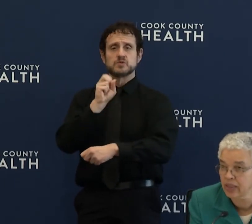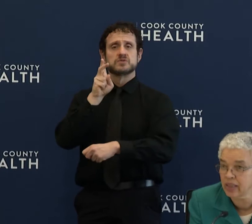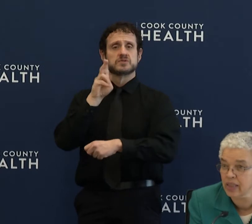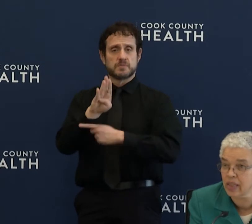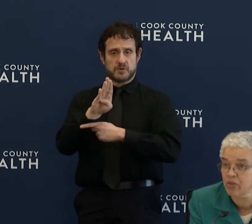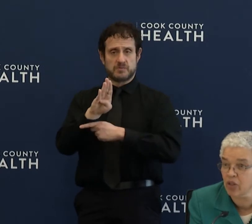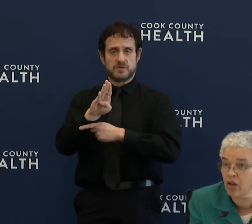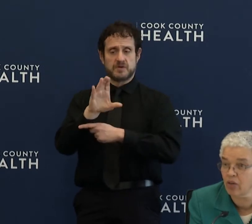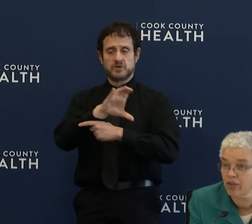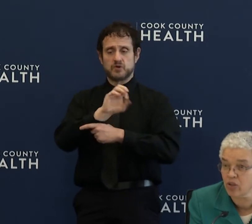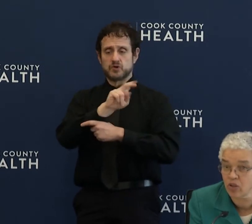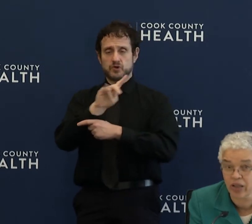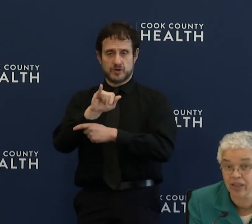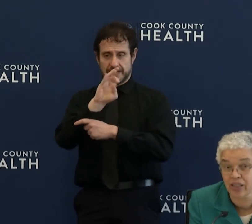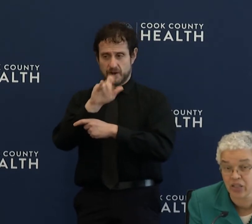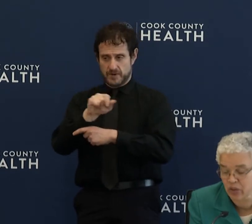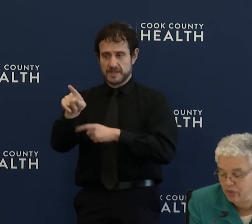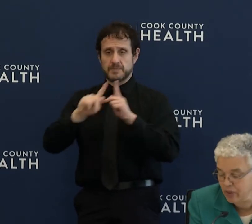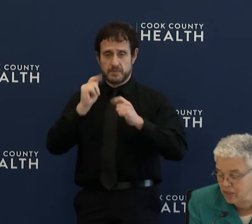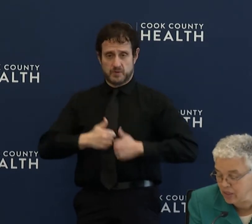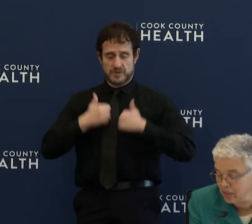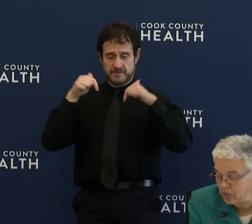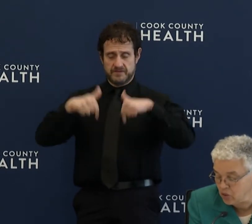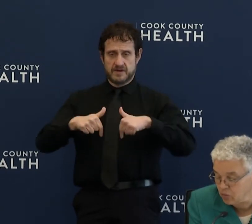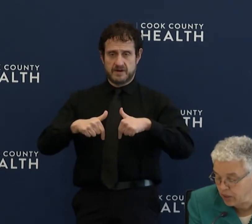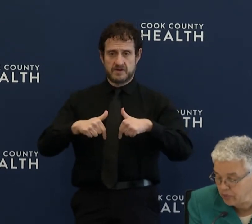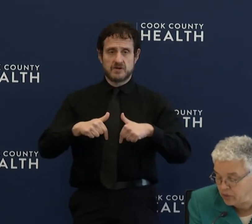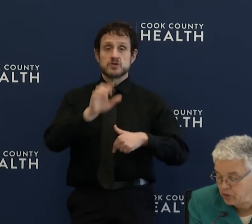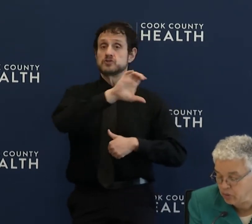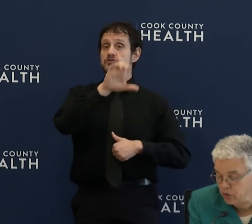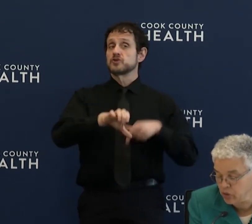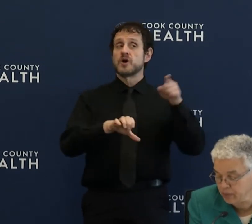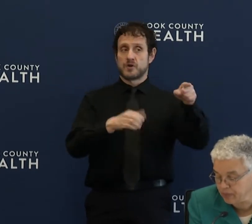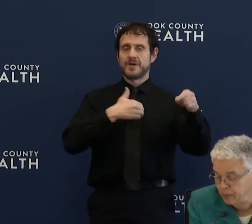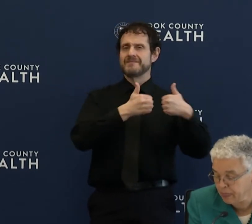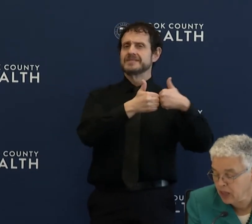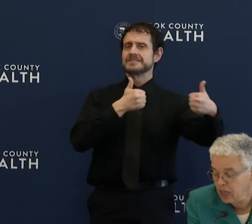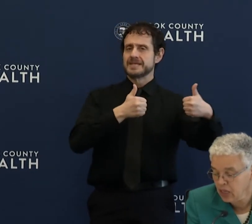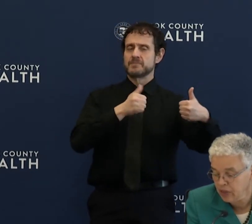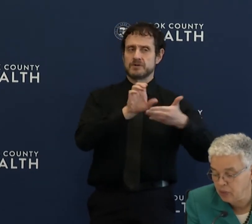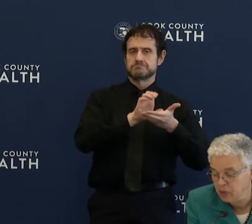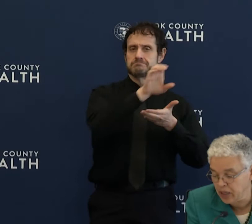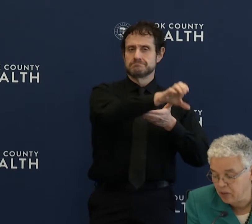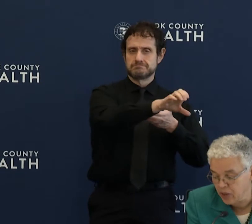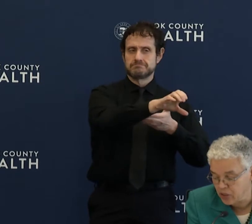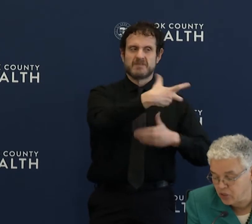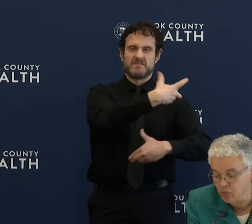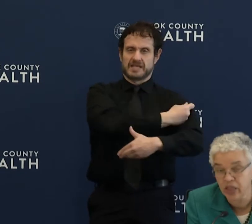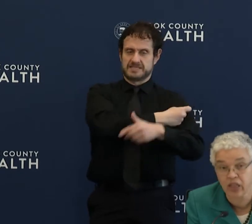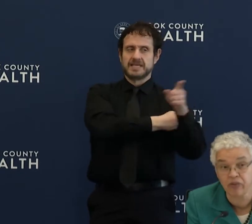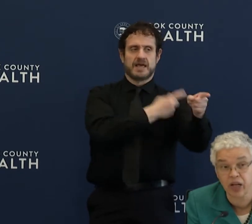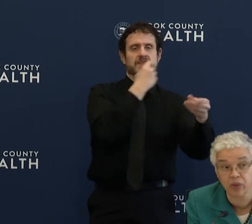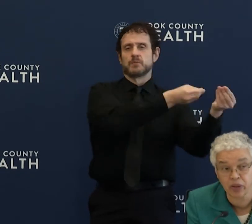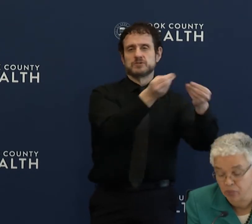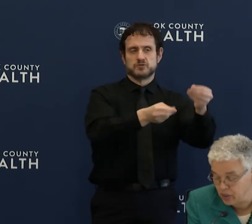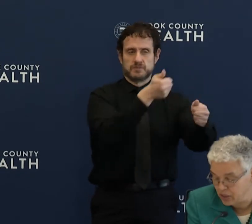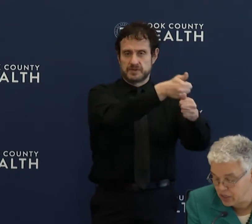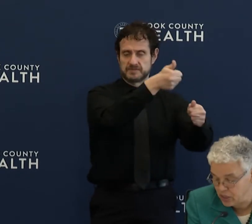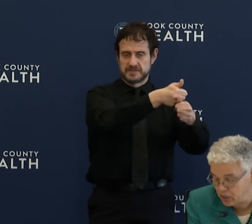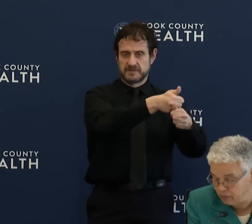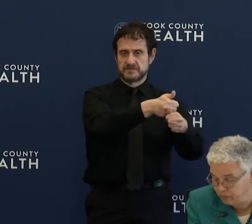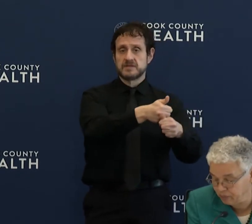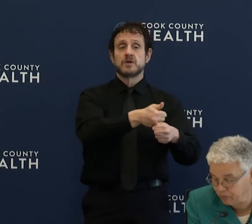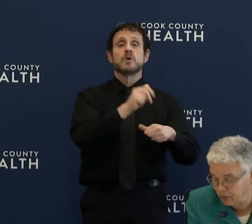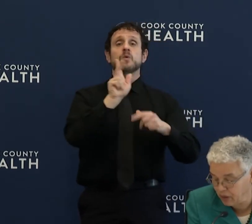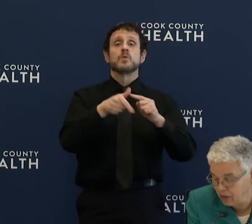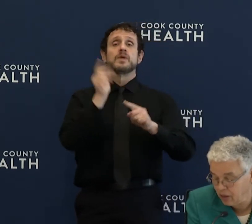that the City of Chicago has its own allocation of the vaccine and its own plan for distribution. They will take questions immediately following their